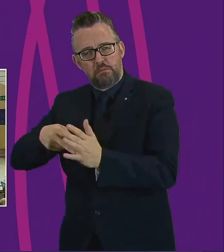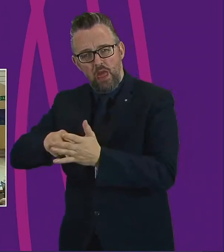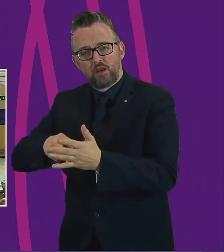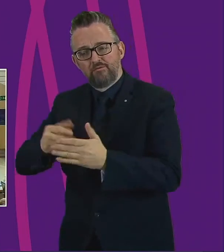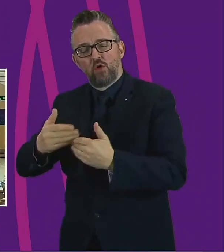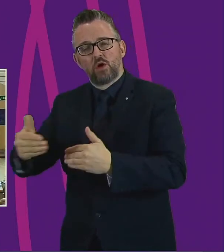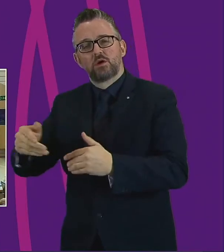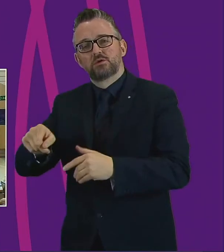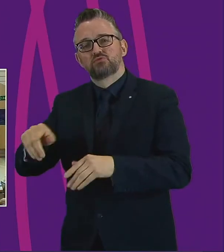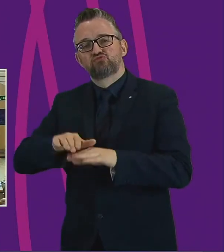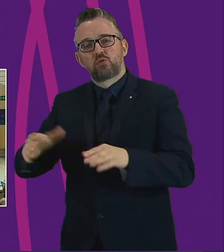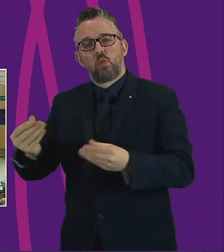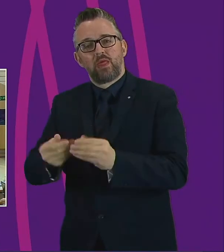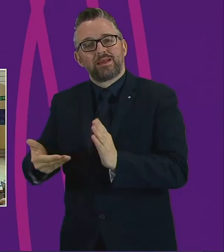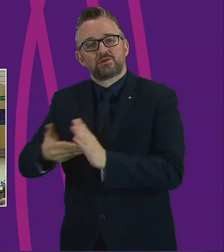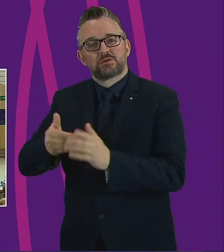Swinney.